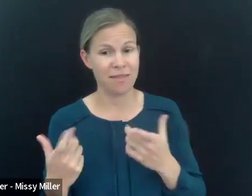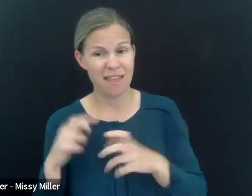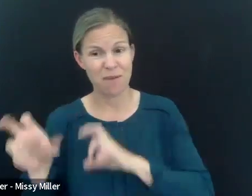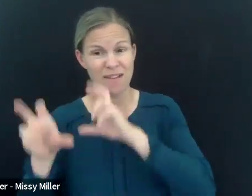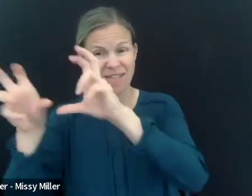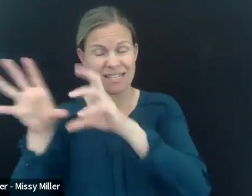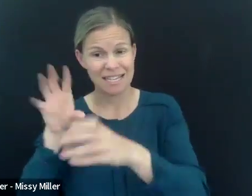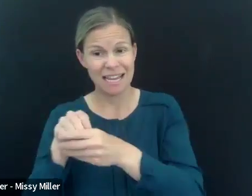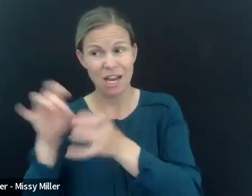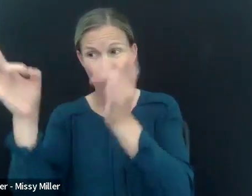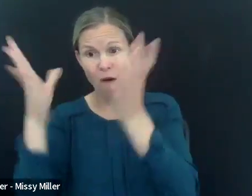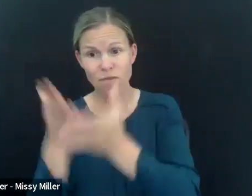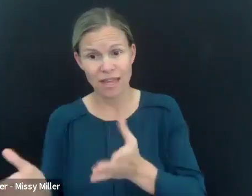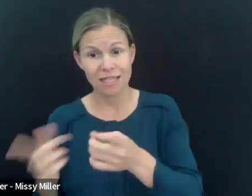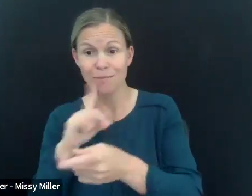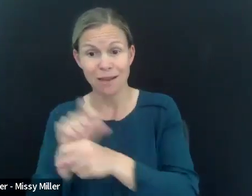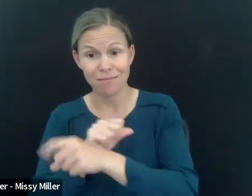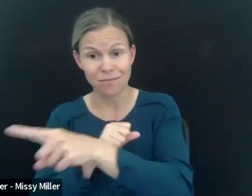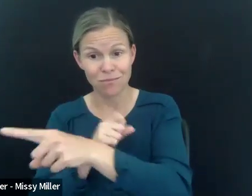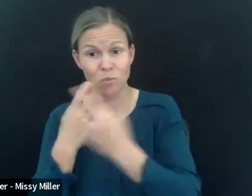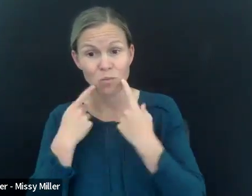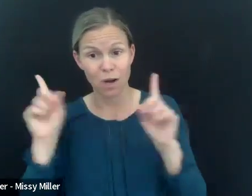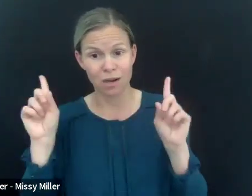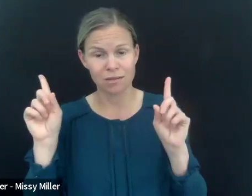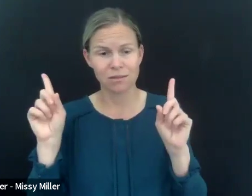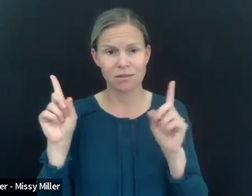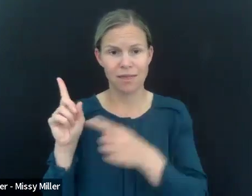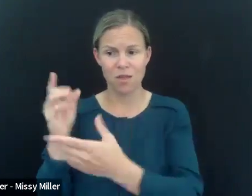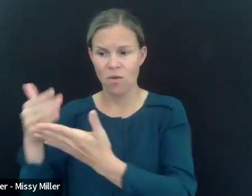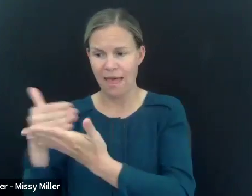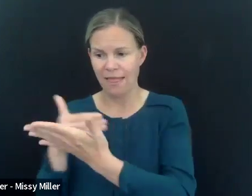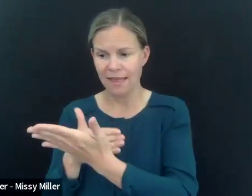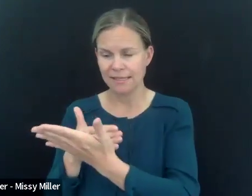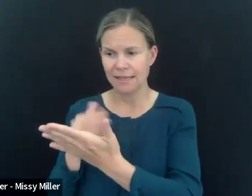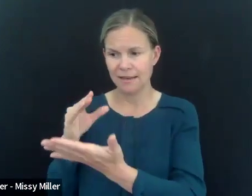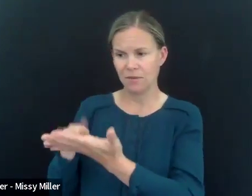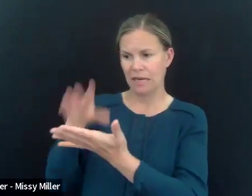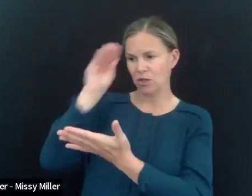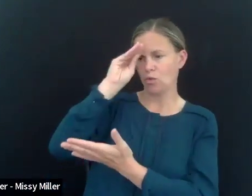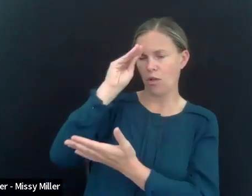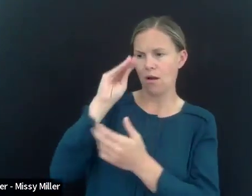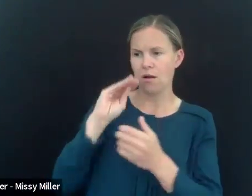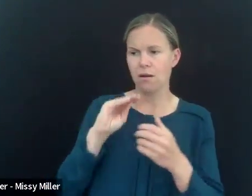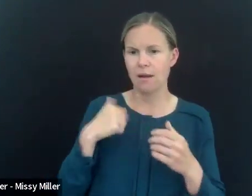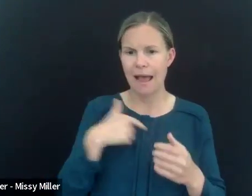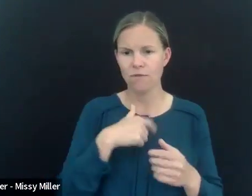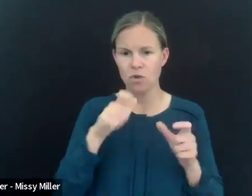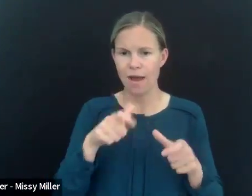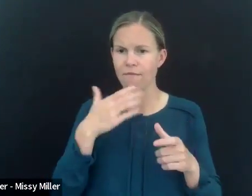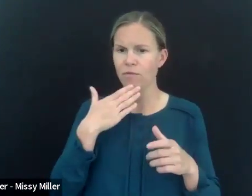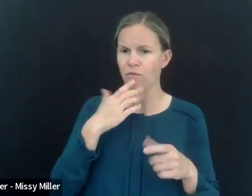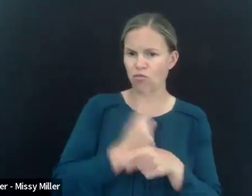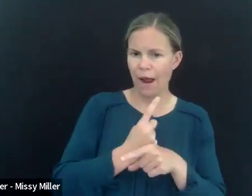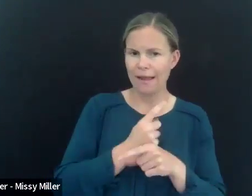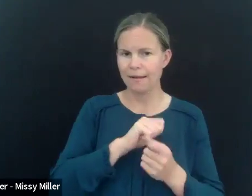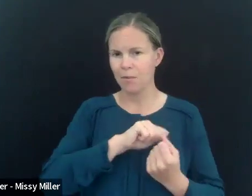right? So I think those are lessons to be learned, that we need to be very strategic in what we're tackling, what we want, how we get